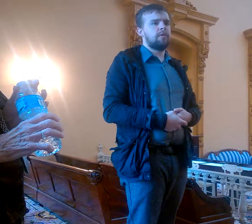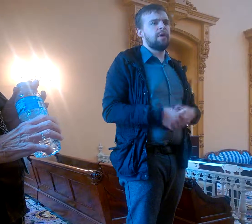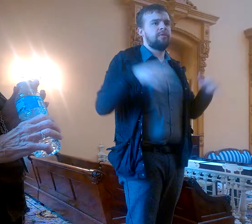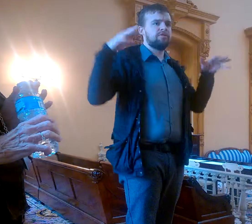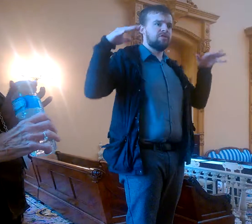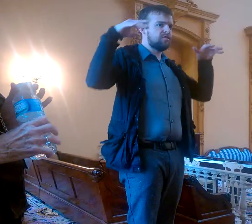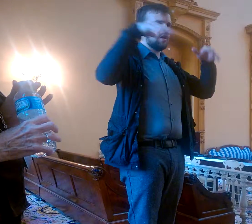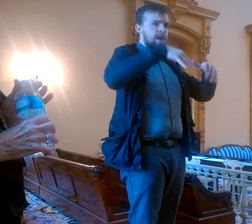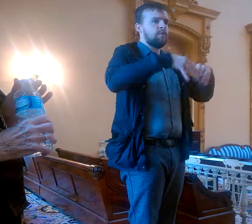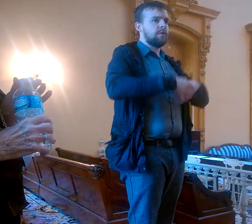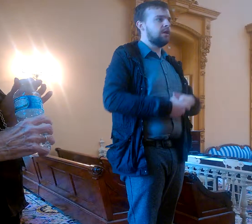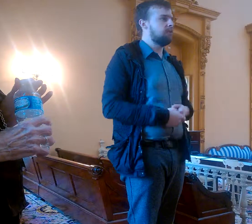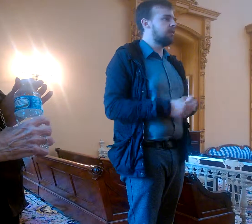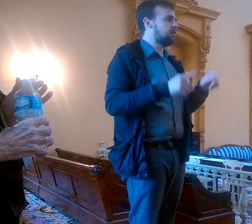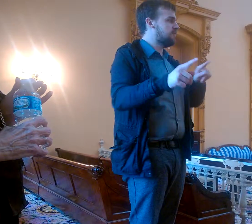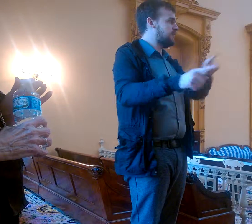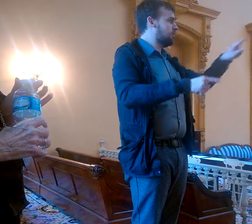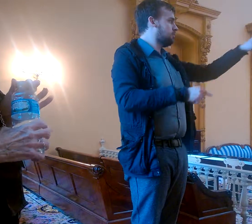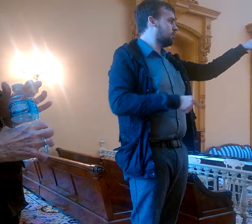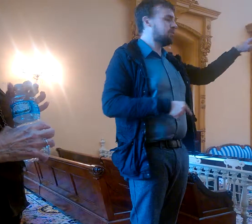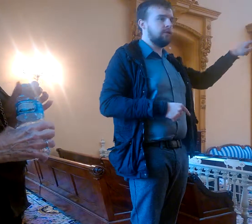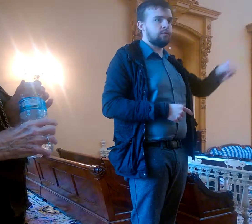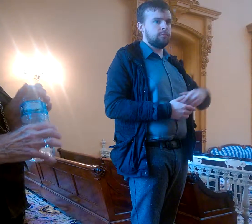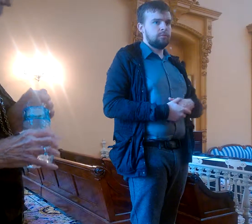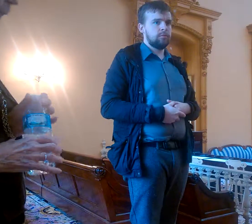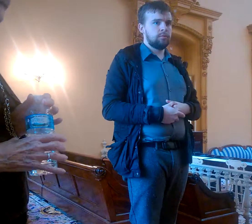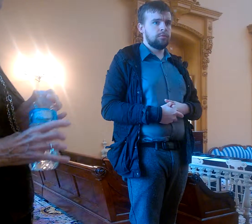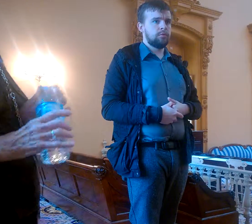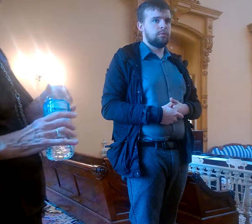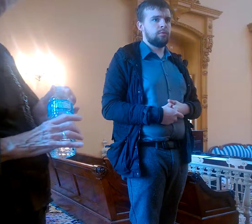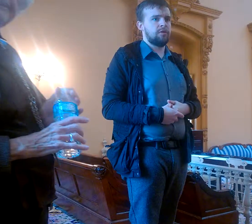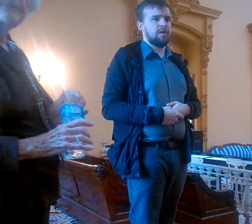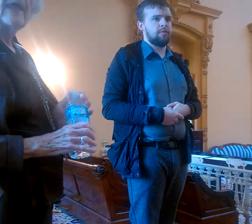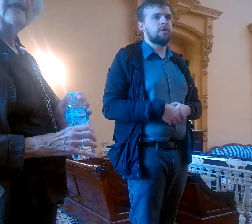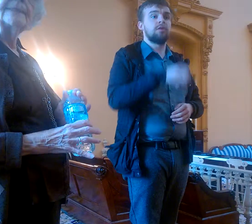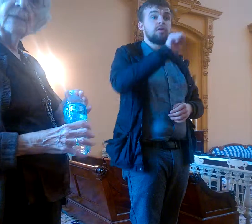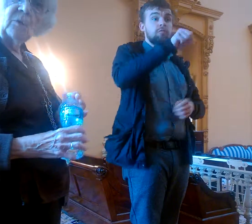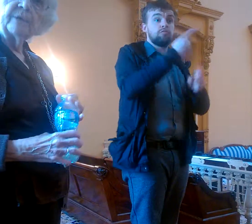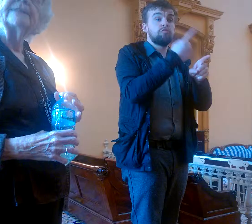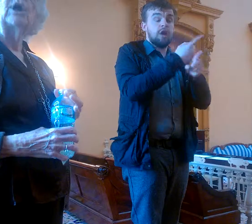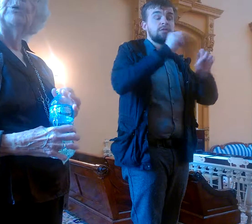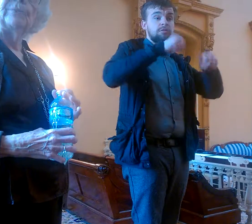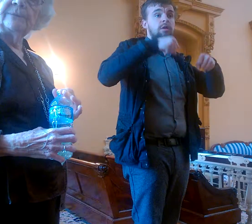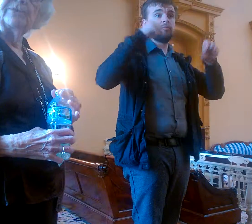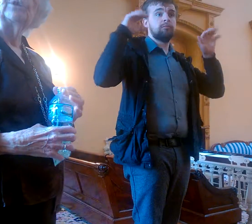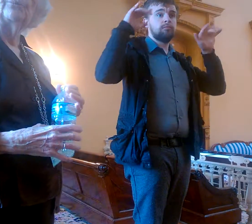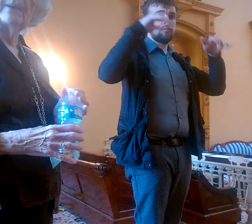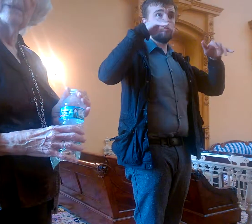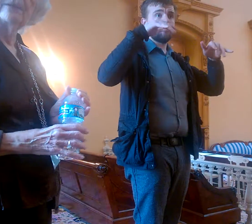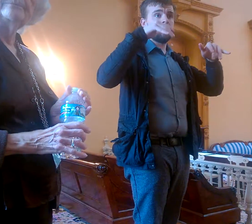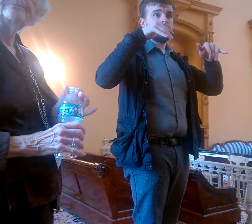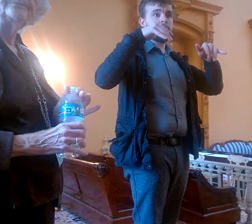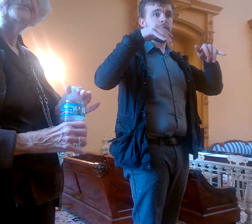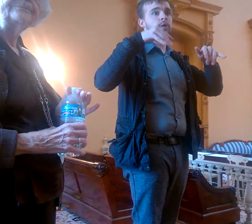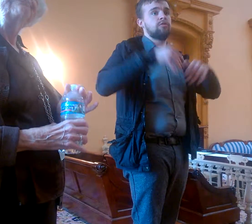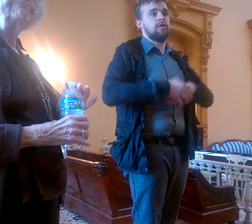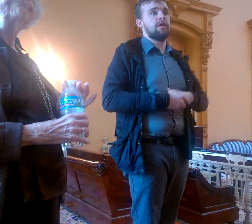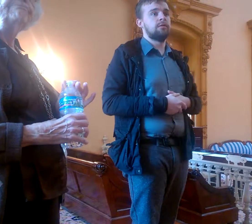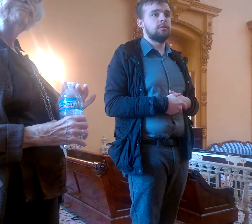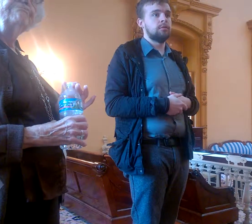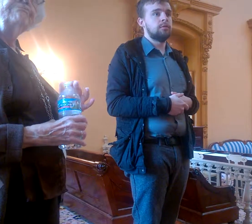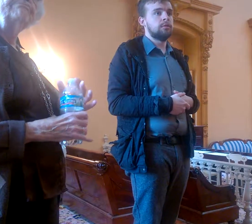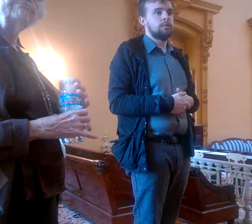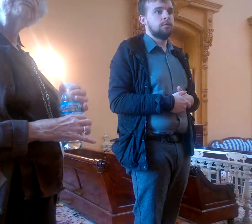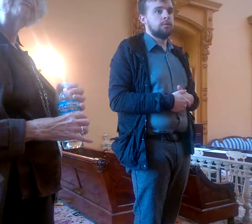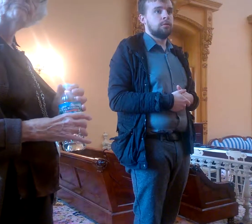does the general public just, everyone can come in here and see around the room? Yes, Or is that wrong? it's always open to the public. Oh,